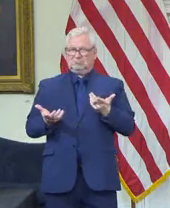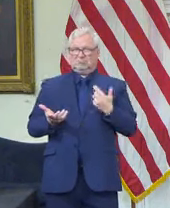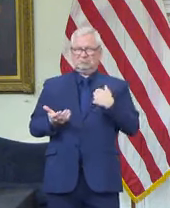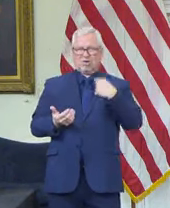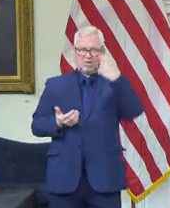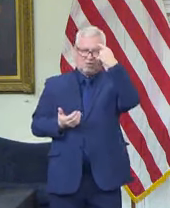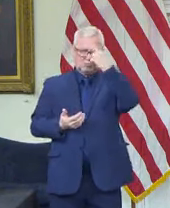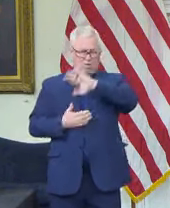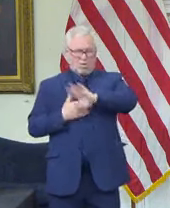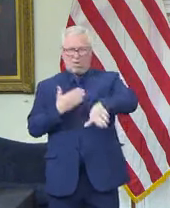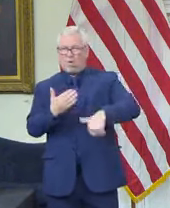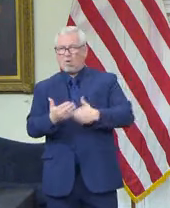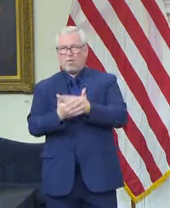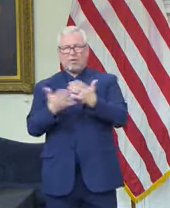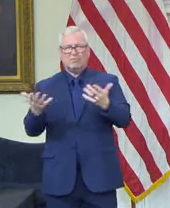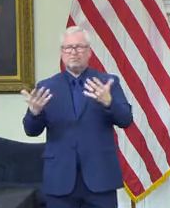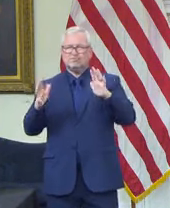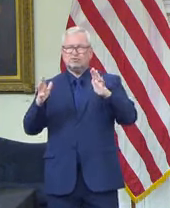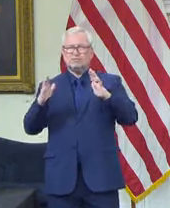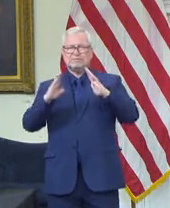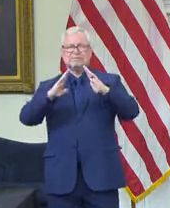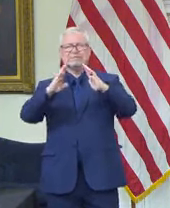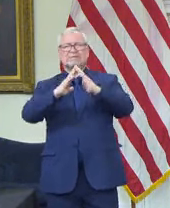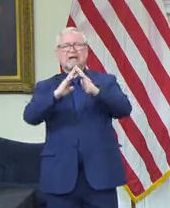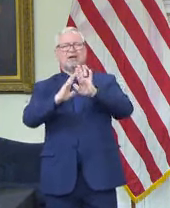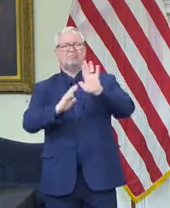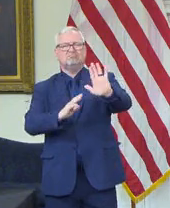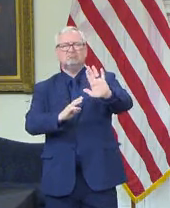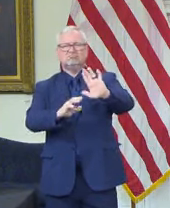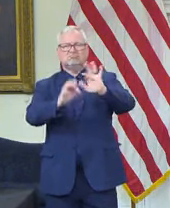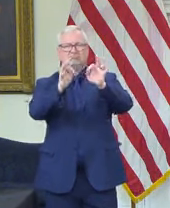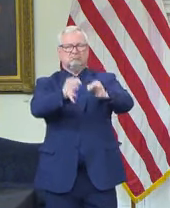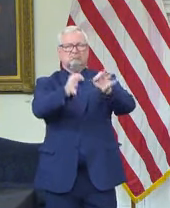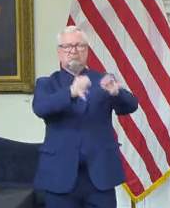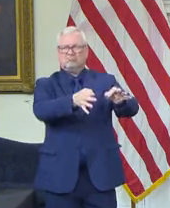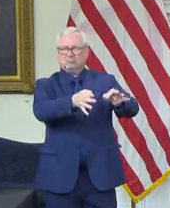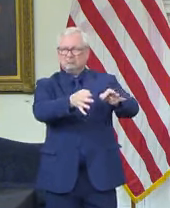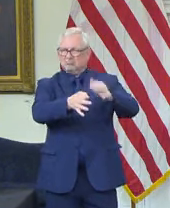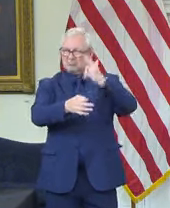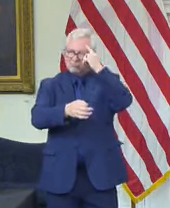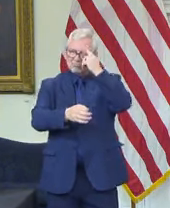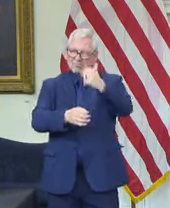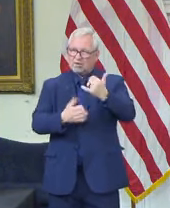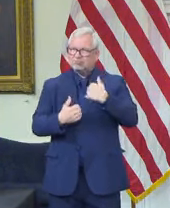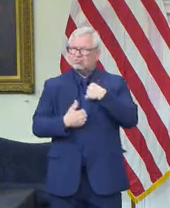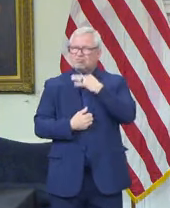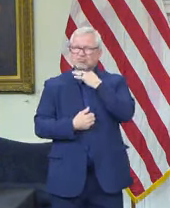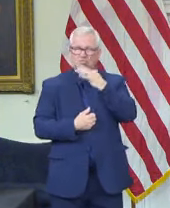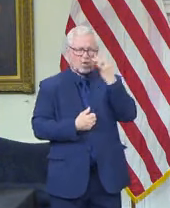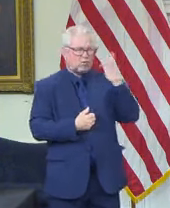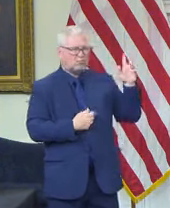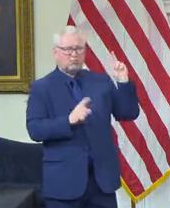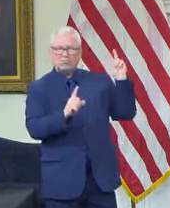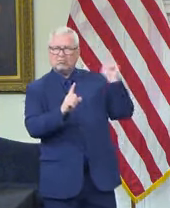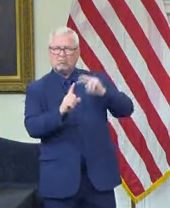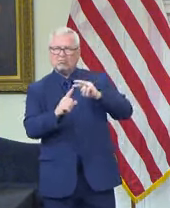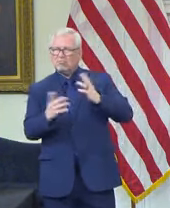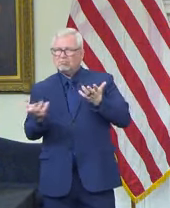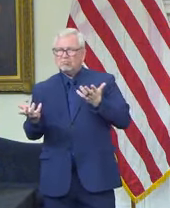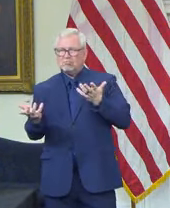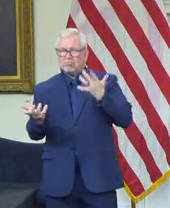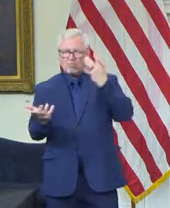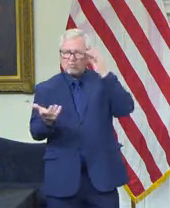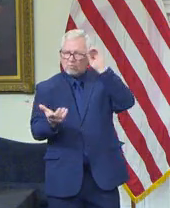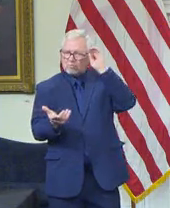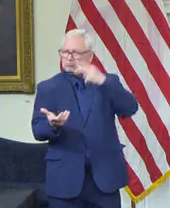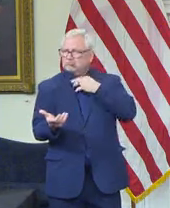municipalities can make their own decisions. Can you weigh in on where your administration stands on that? Well, the law grants local